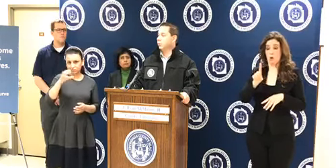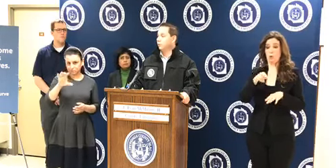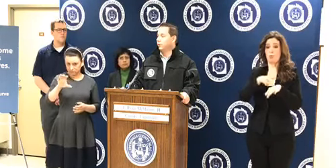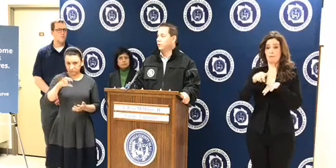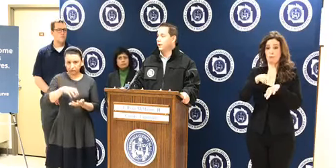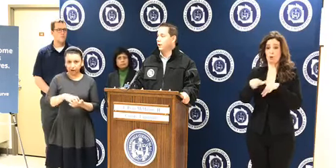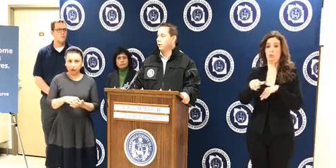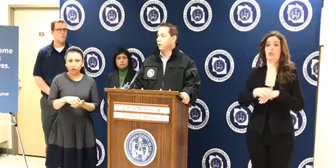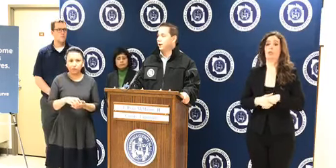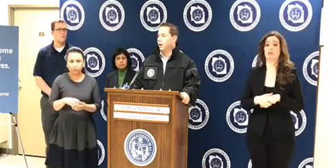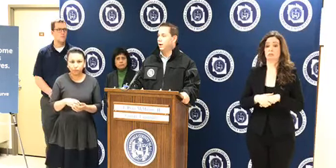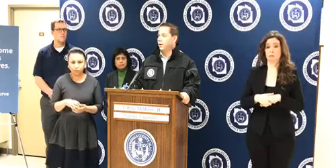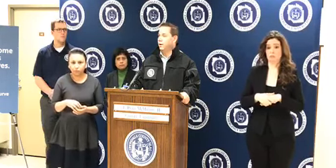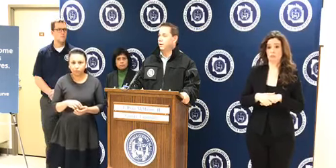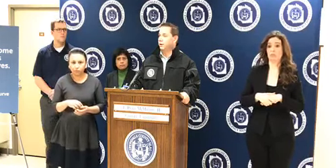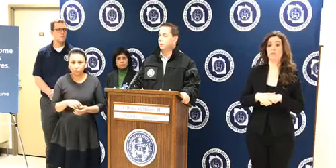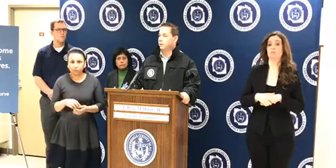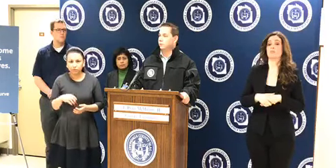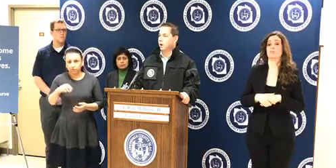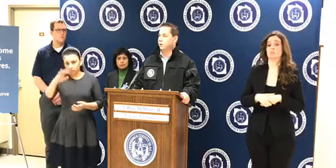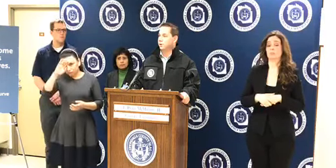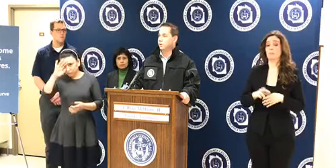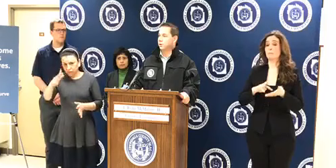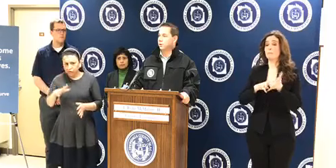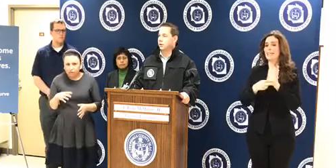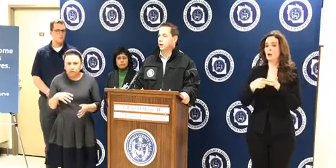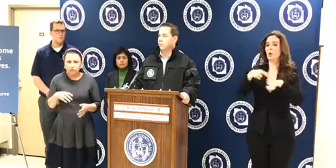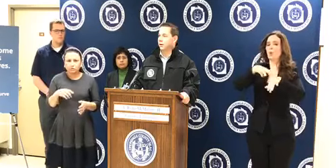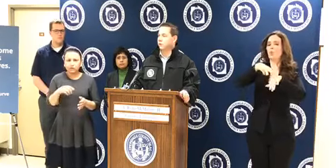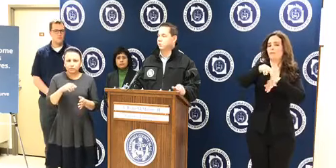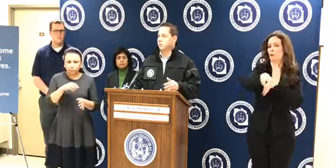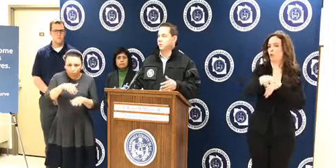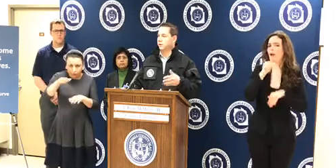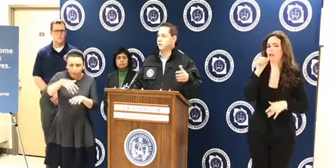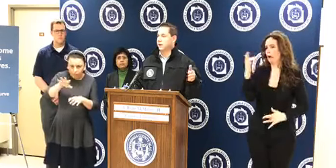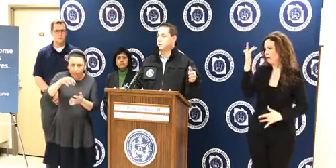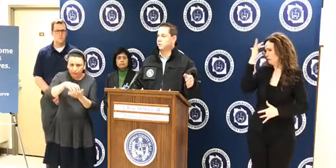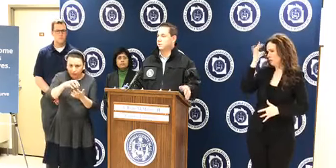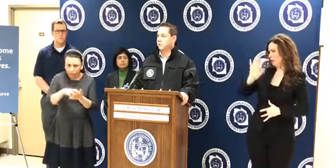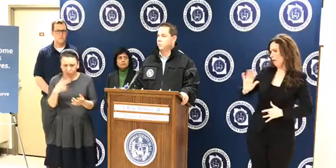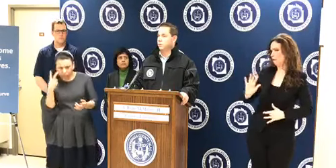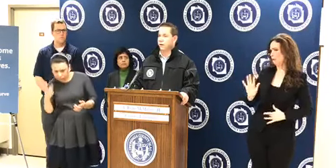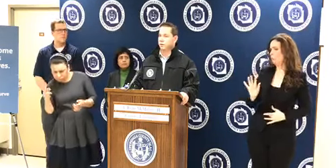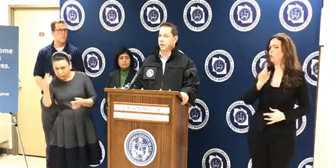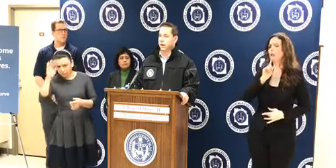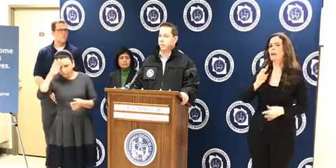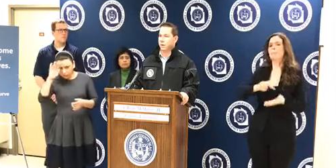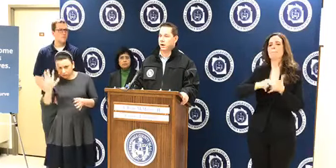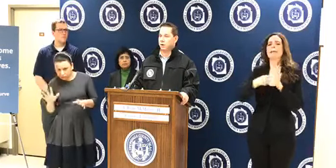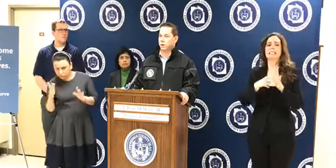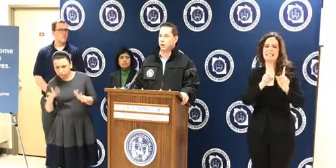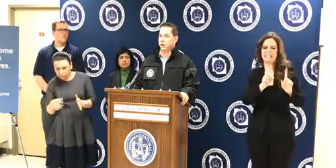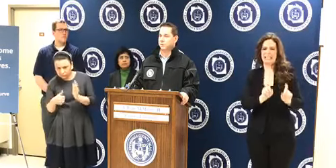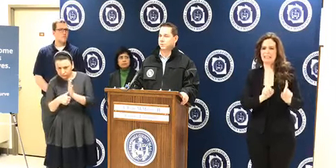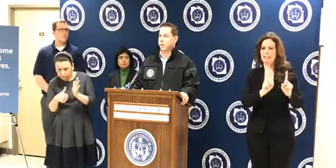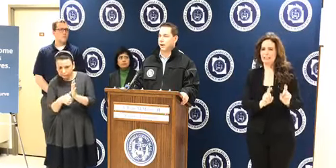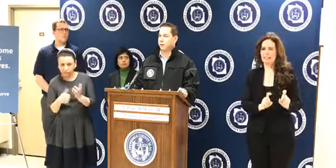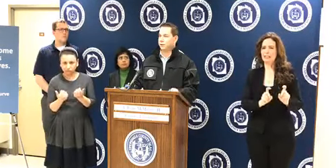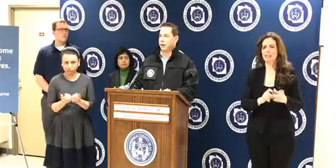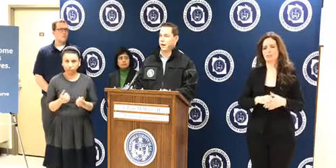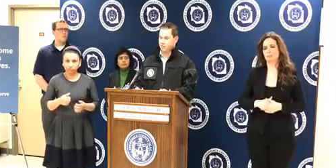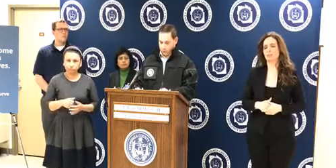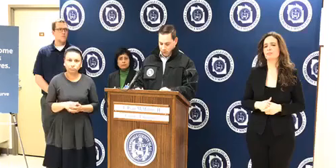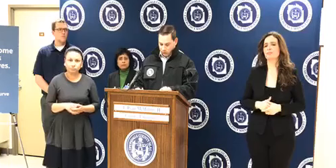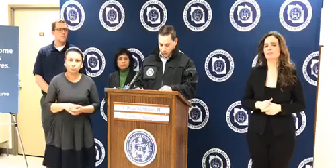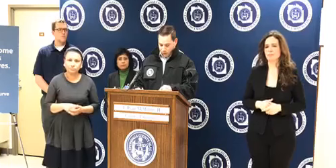They've been referred there, and certainly many of those people did get tests, but many of them were not symptomatic